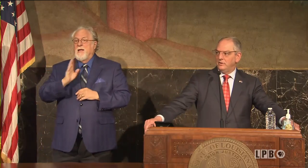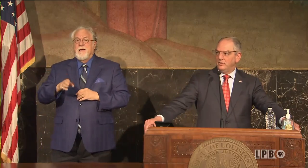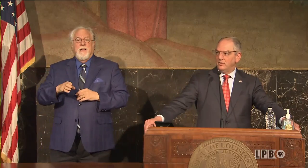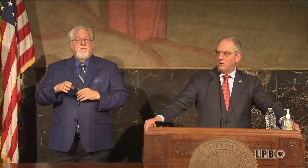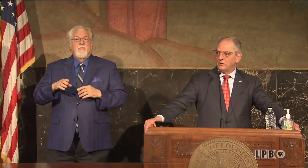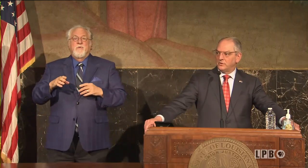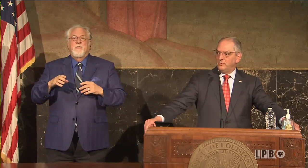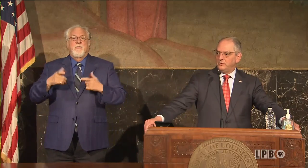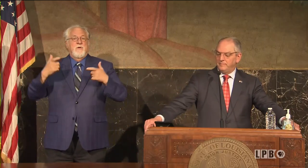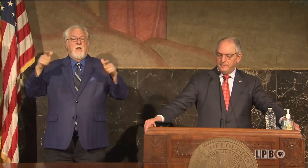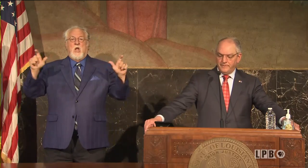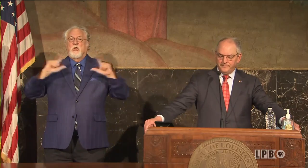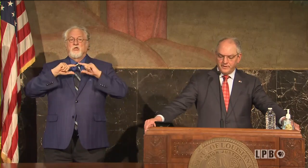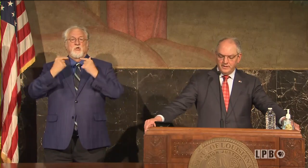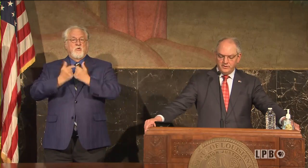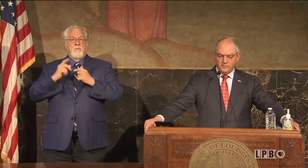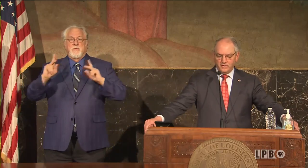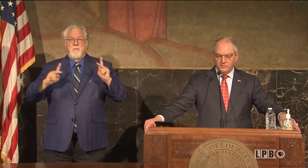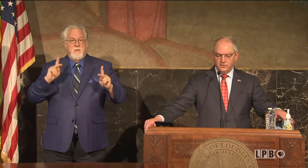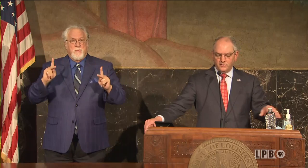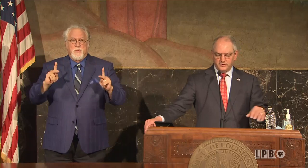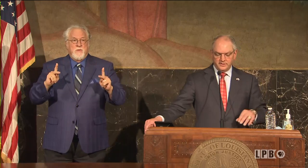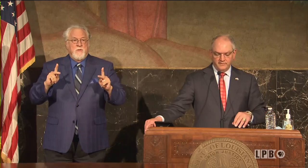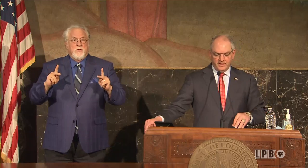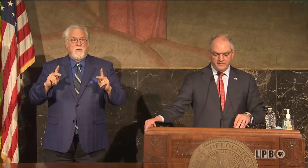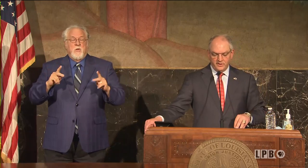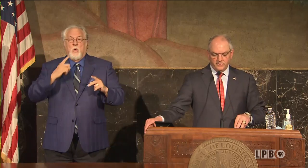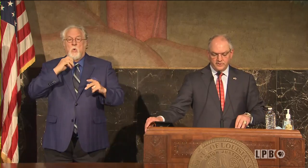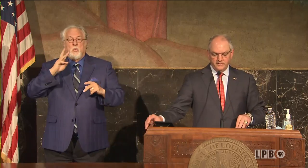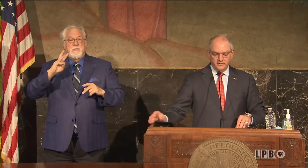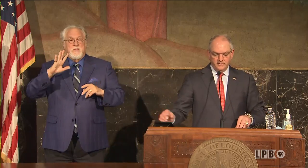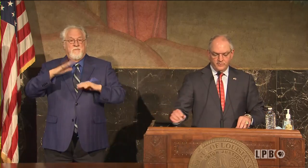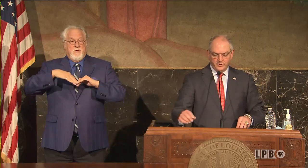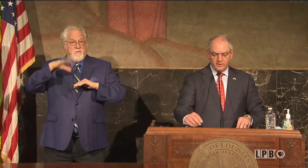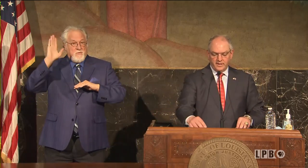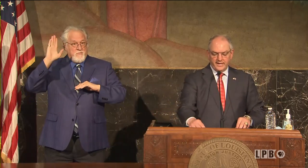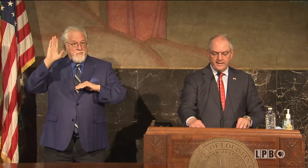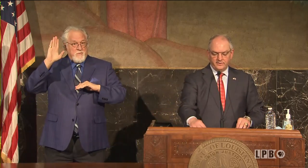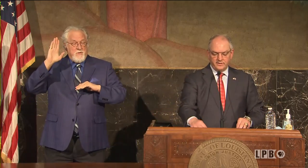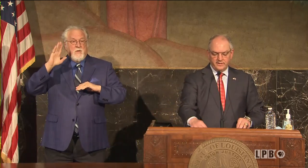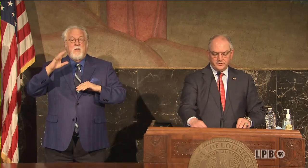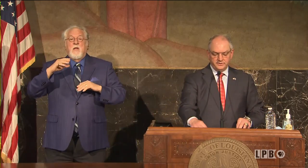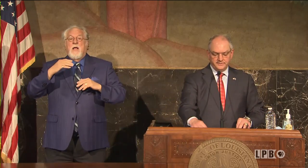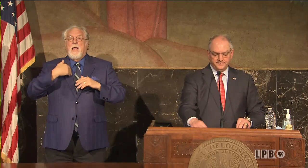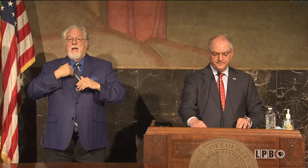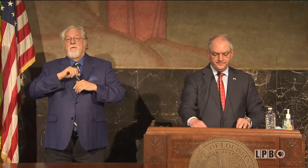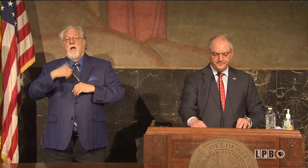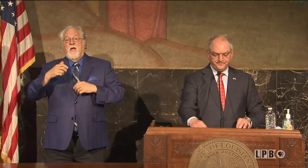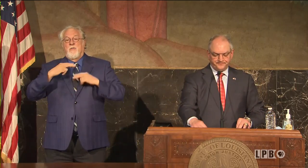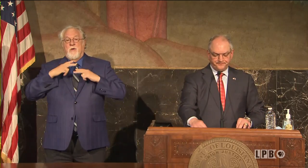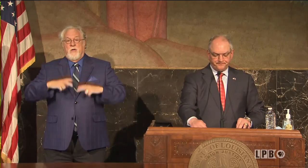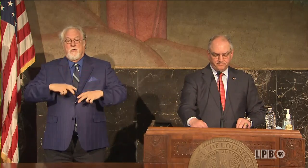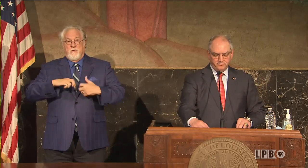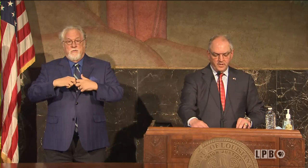into large groups of people. And these are those who are 65 and older with underlying health conditions.